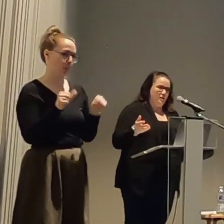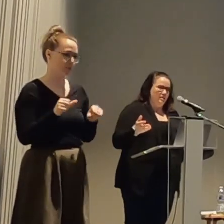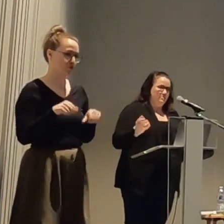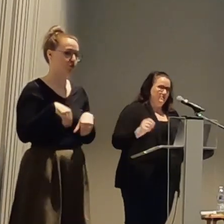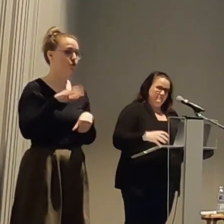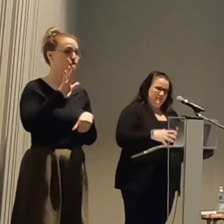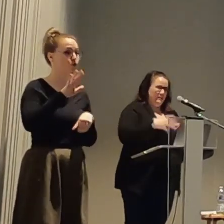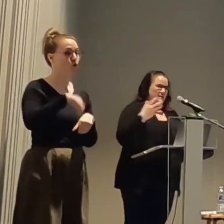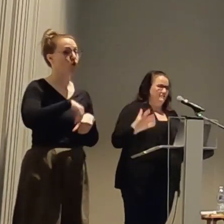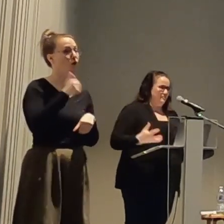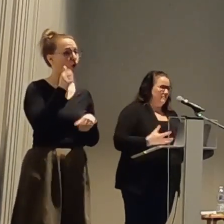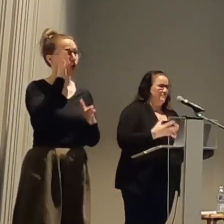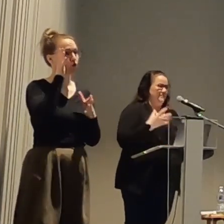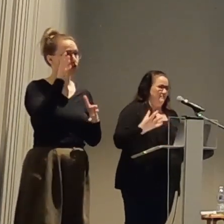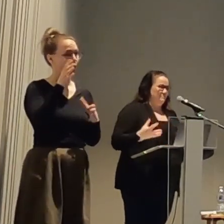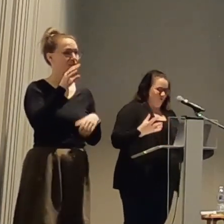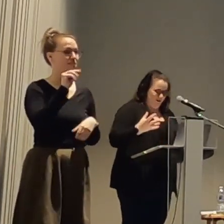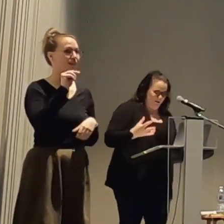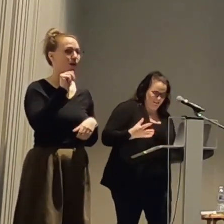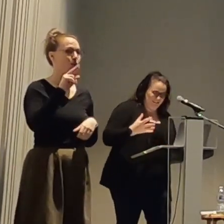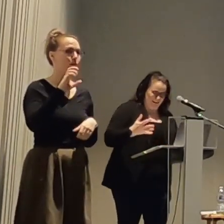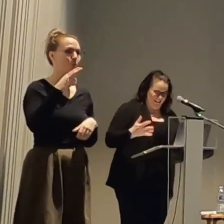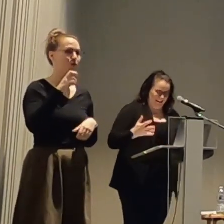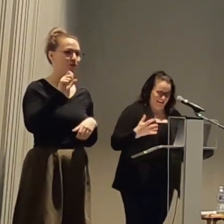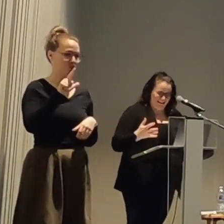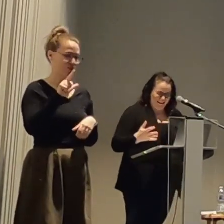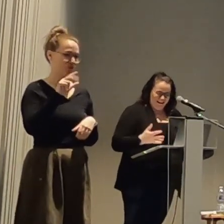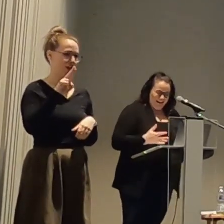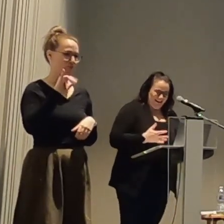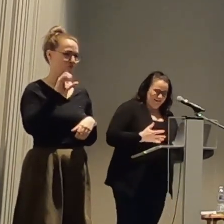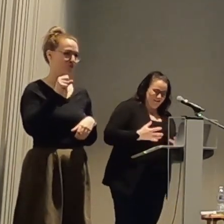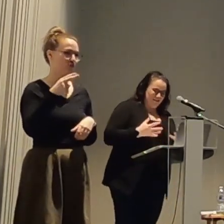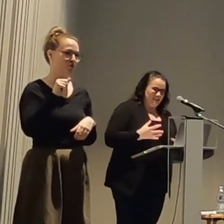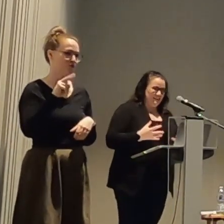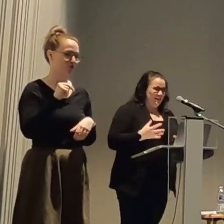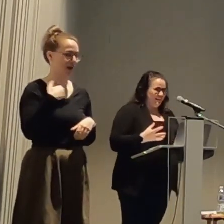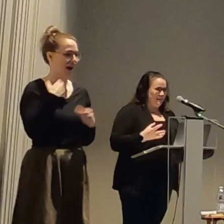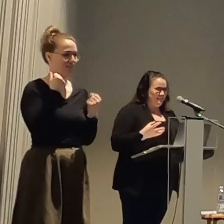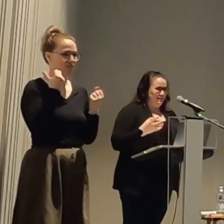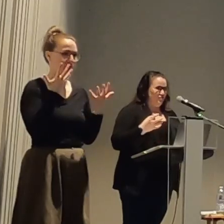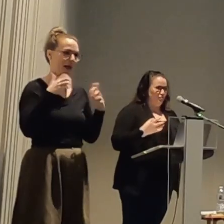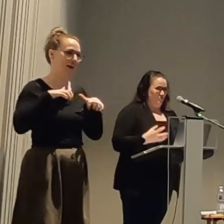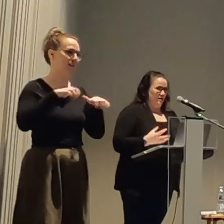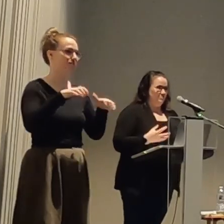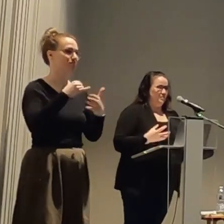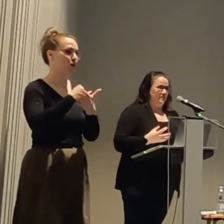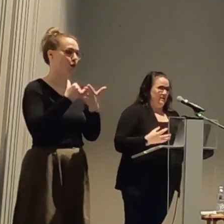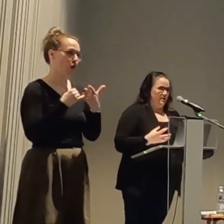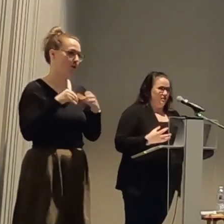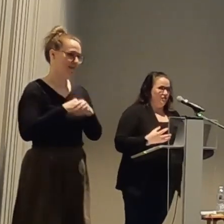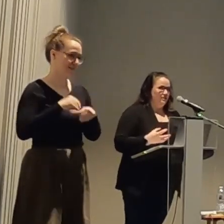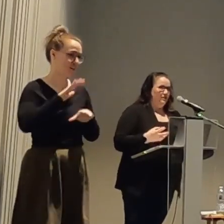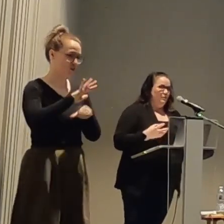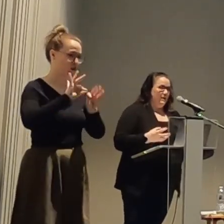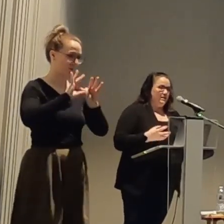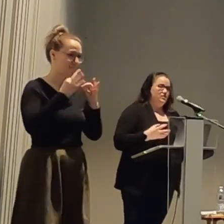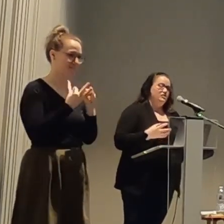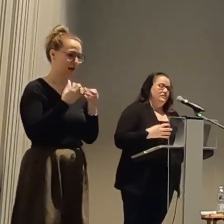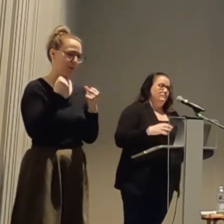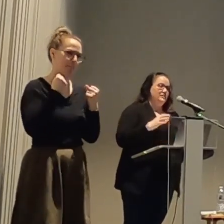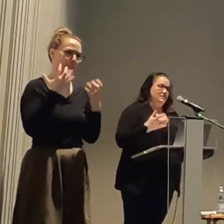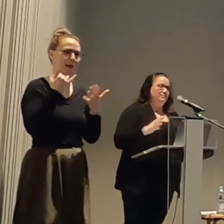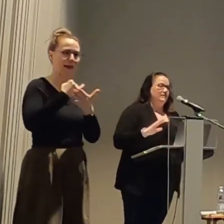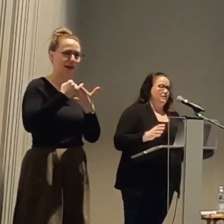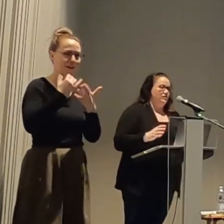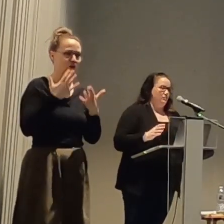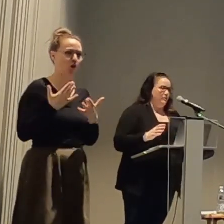Marcel Duchamp. I mean, you can't grow up around more artists, I think. So she's got this incredible lineage,